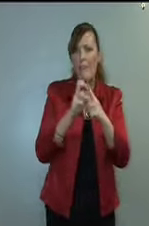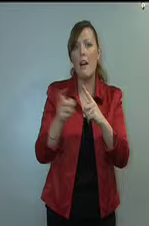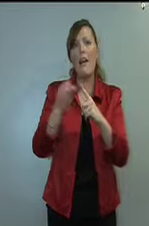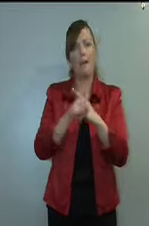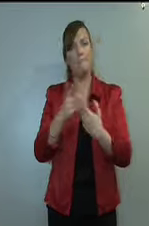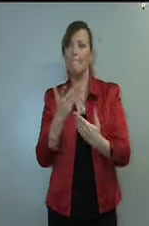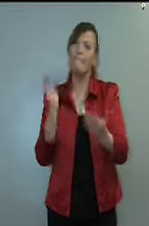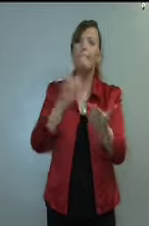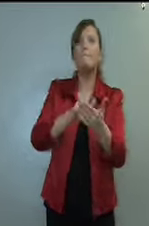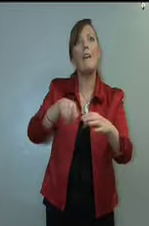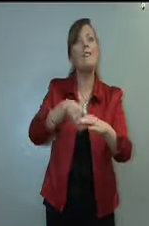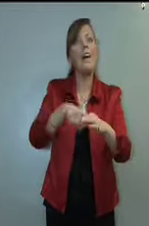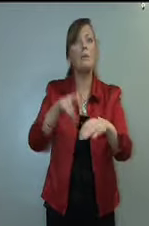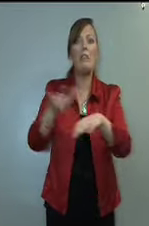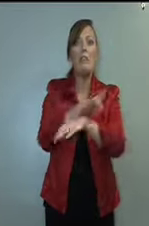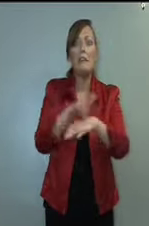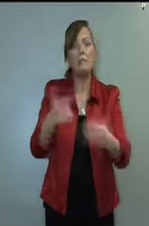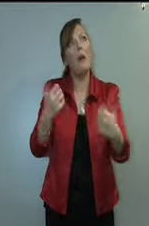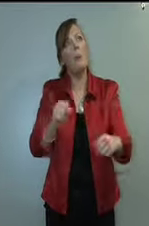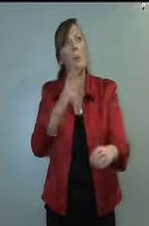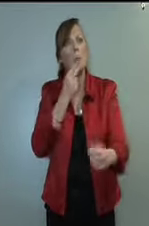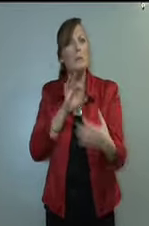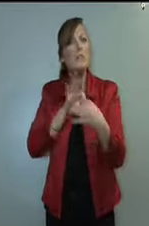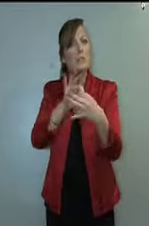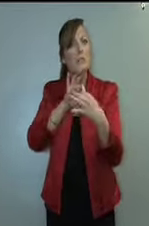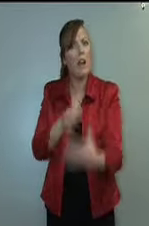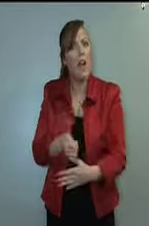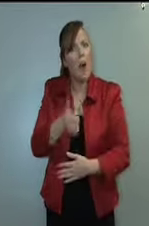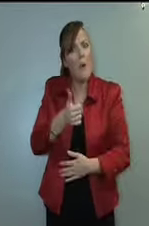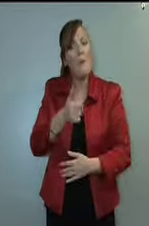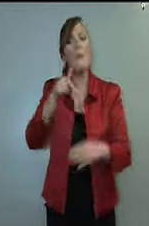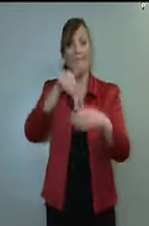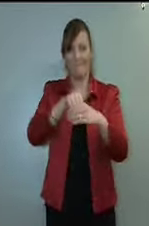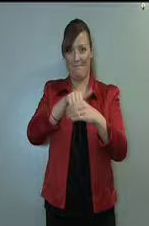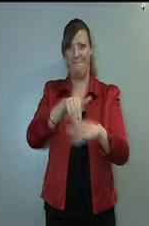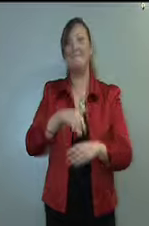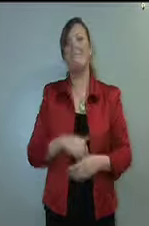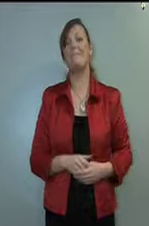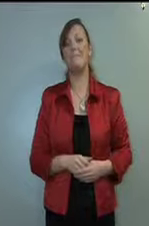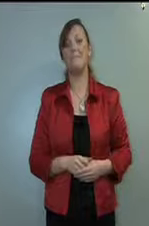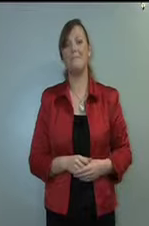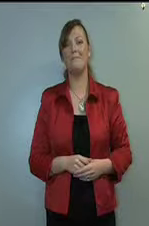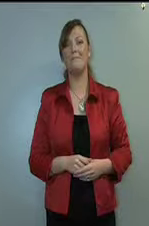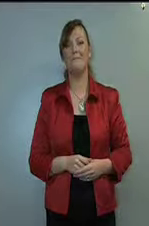also provides information about bookings, getting to and using venues.